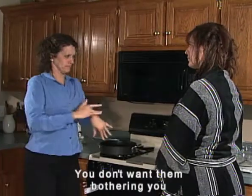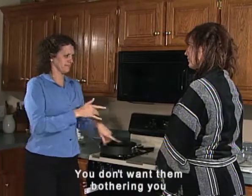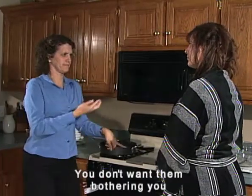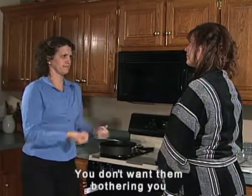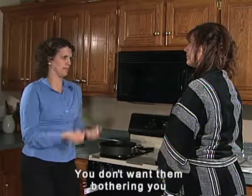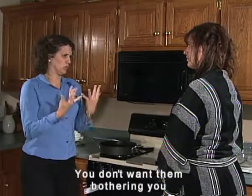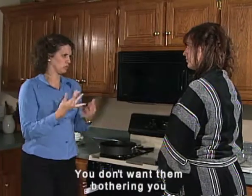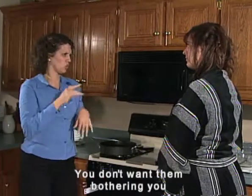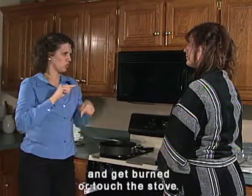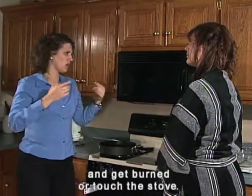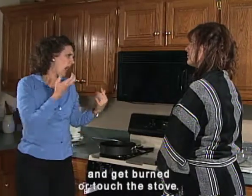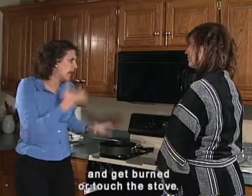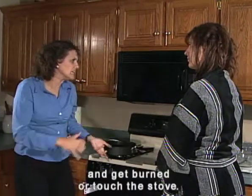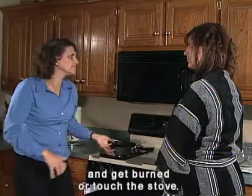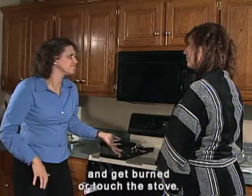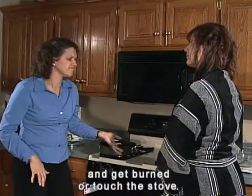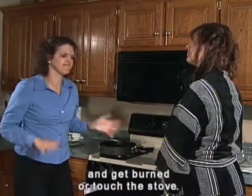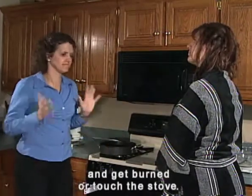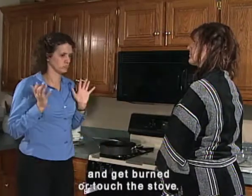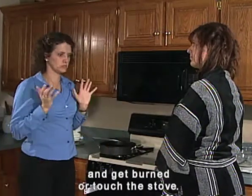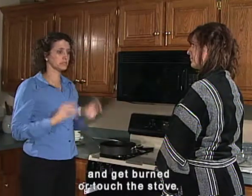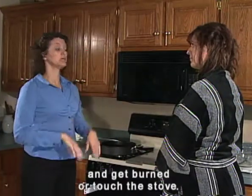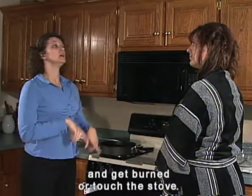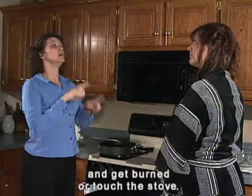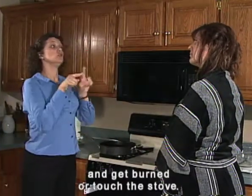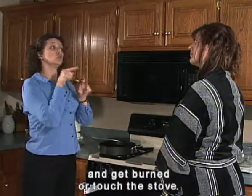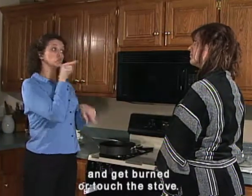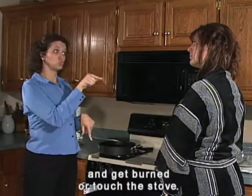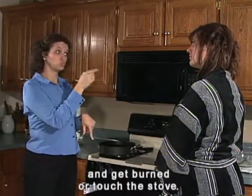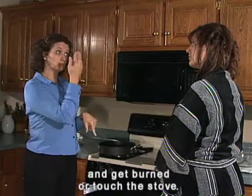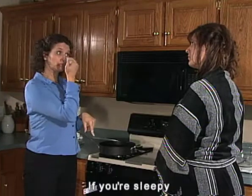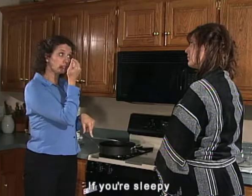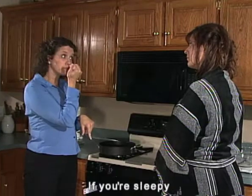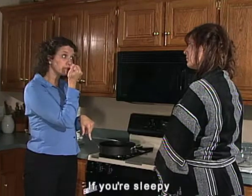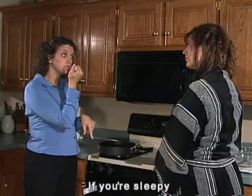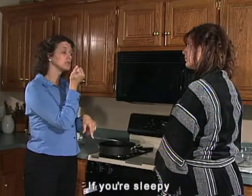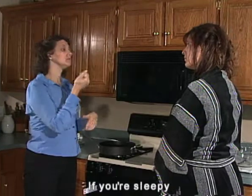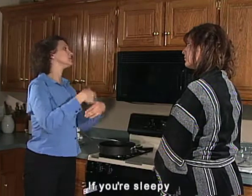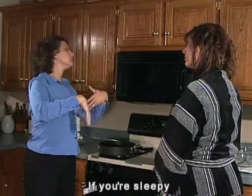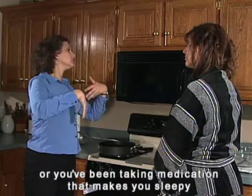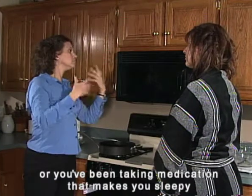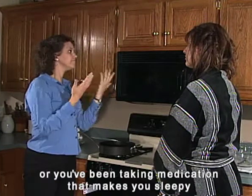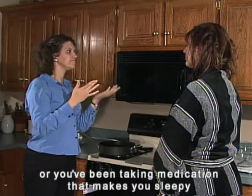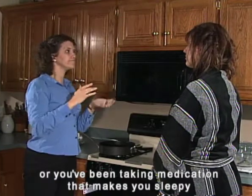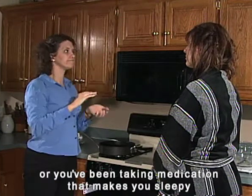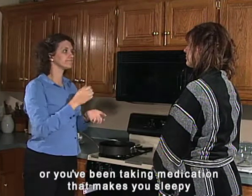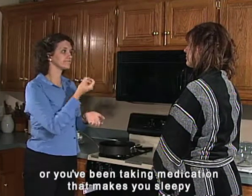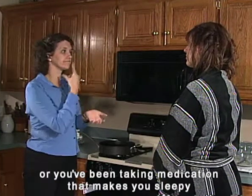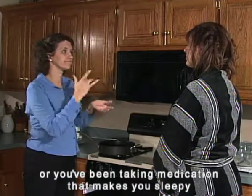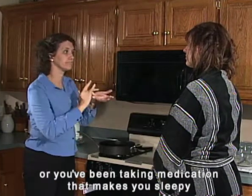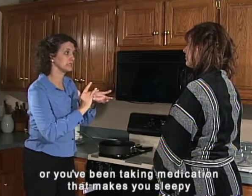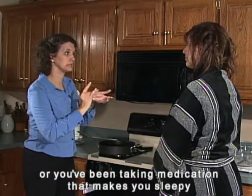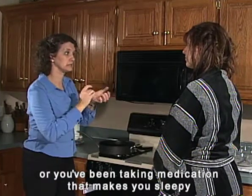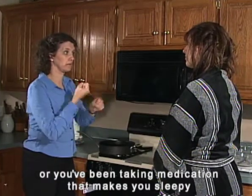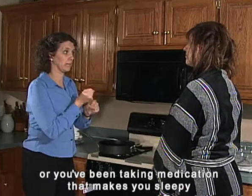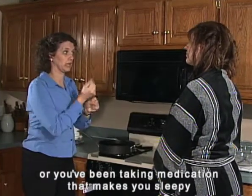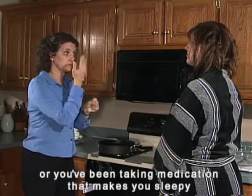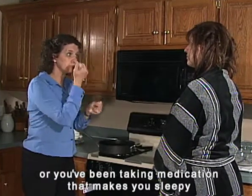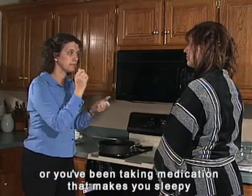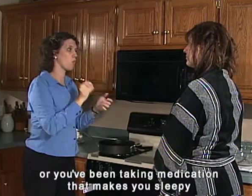want them bothering you and get burned or touch the stove. If you're sleepy or you've been taking medication that makes you